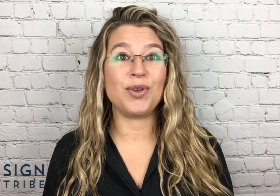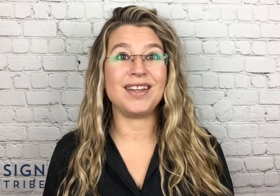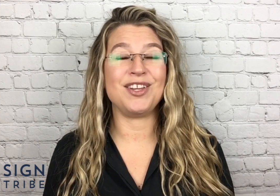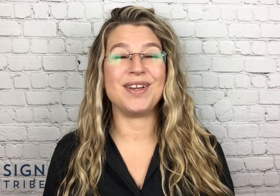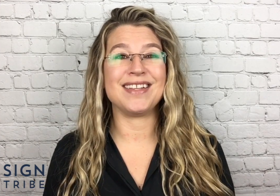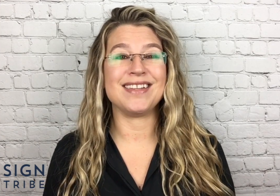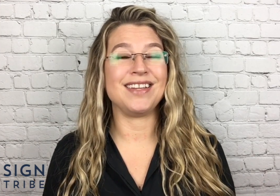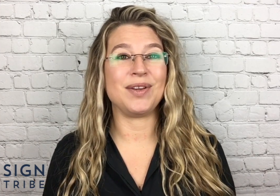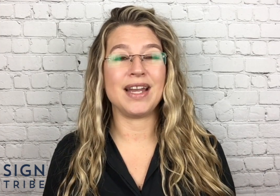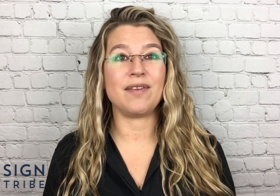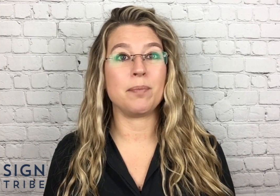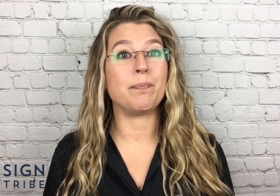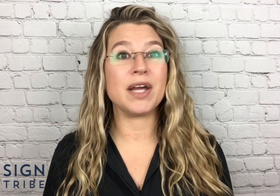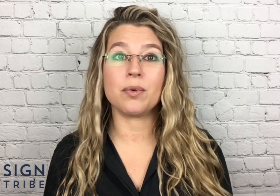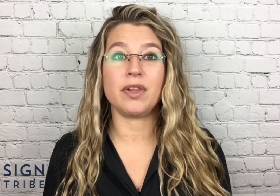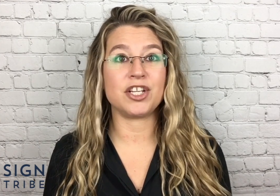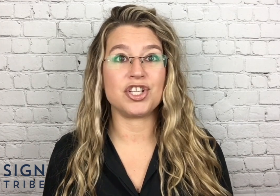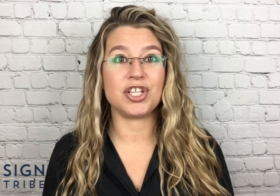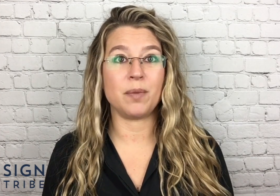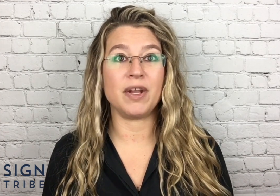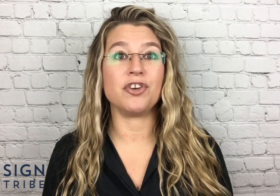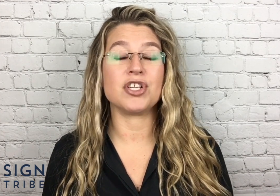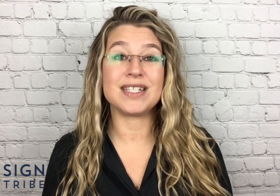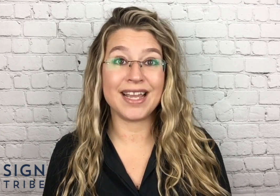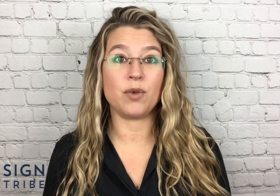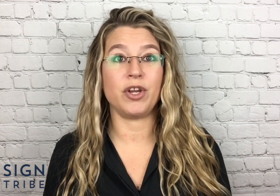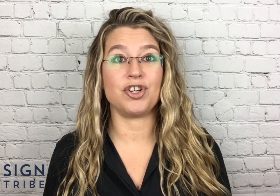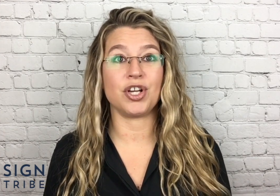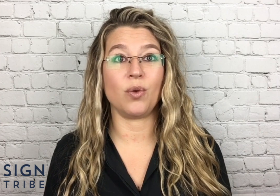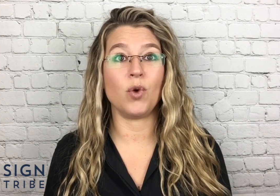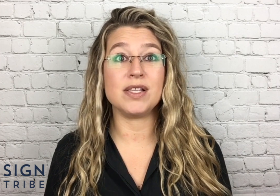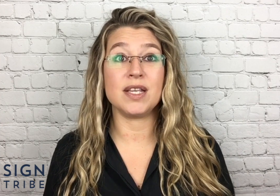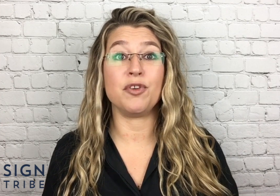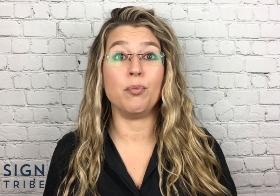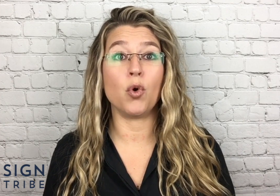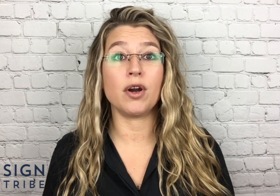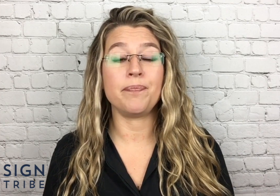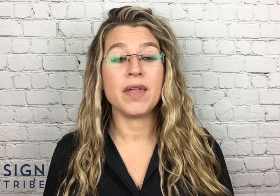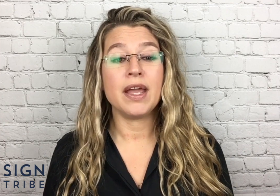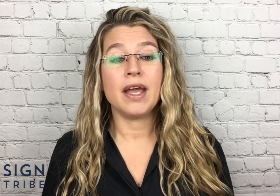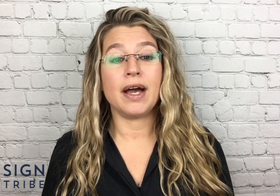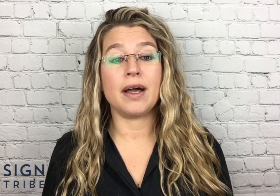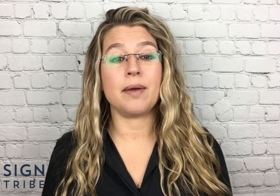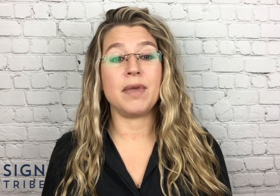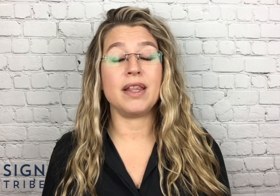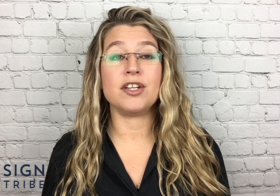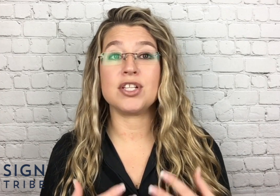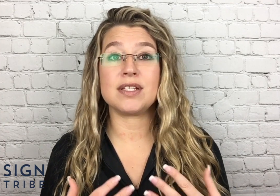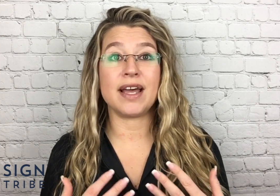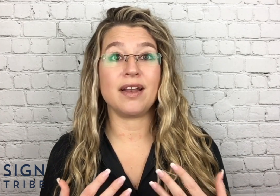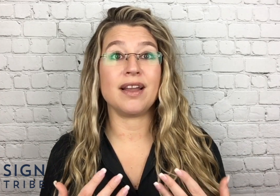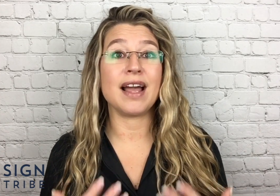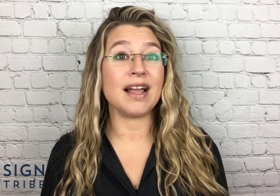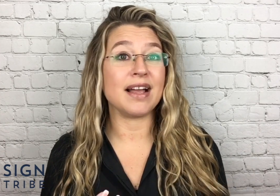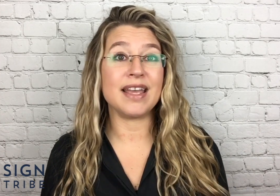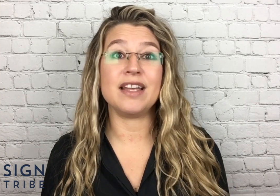you can have a better relationship and understand what your child wants even more. And then just that, again, just